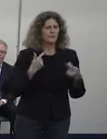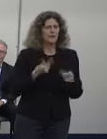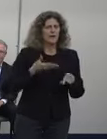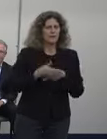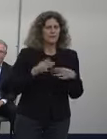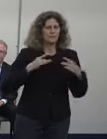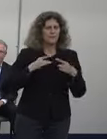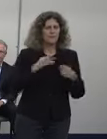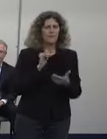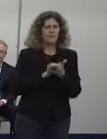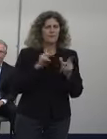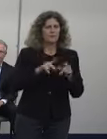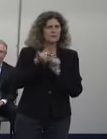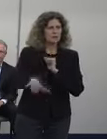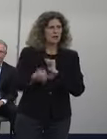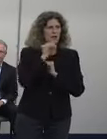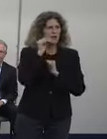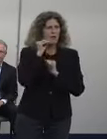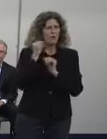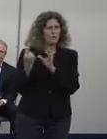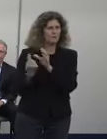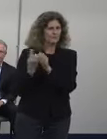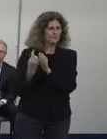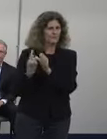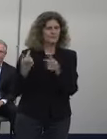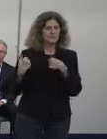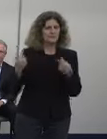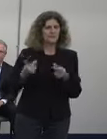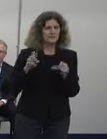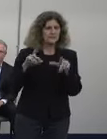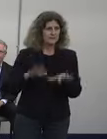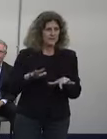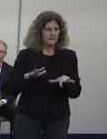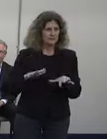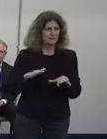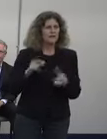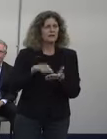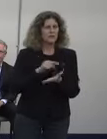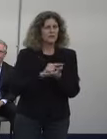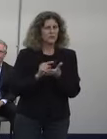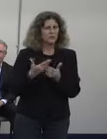under isolation, where they have been since being tested earlier in the week.